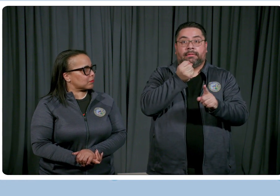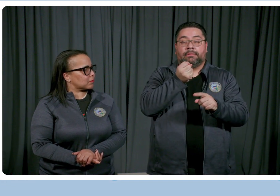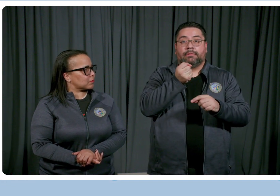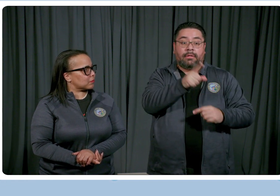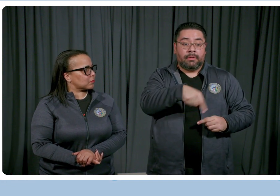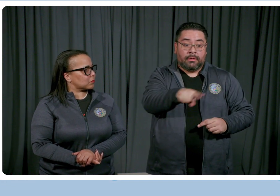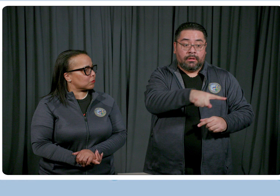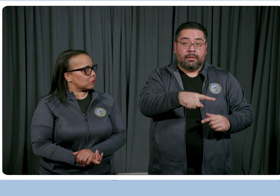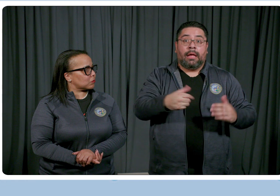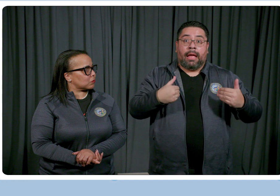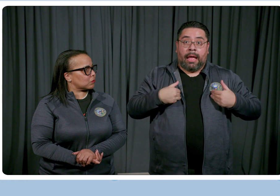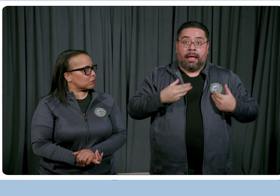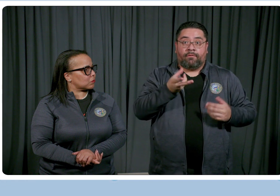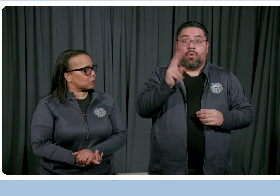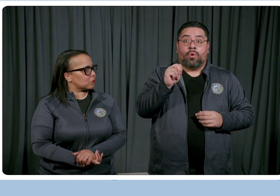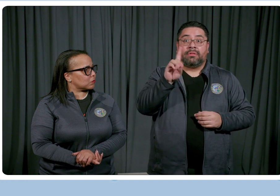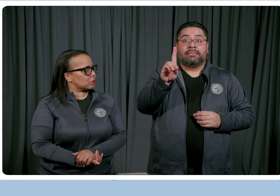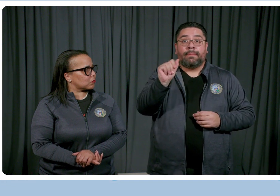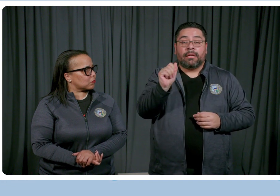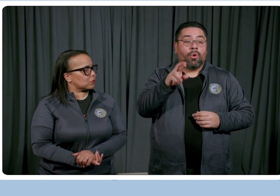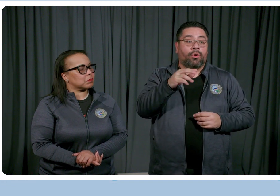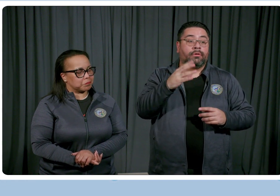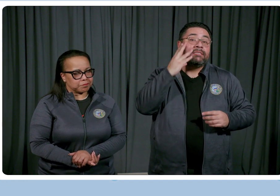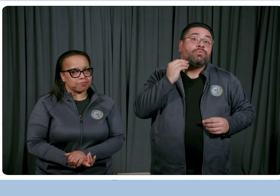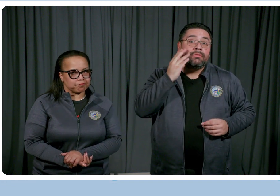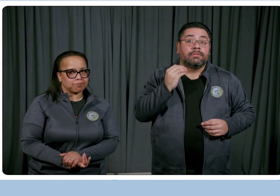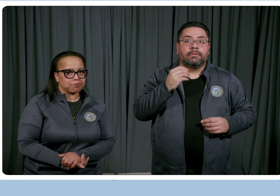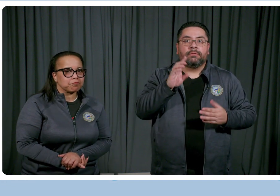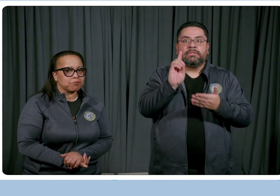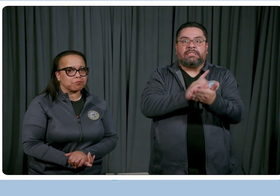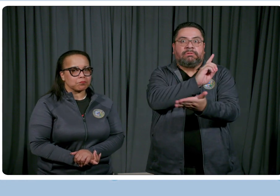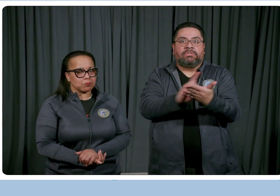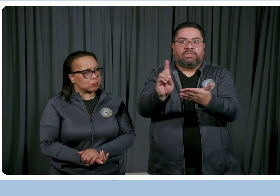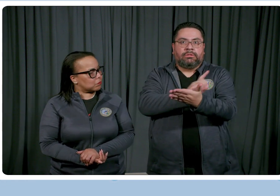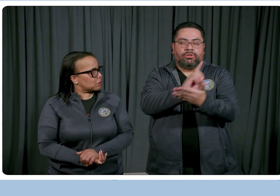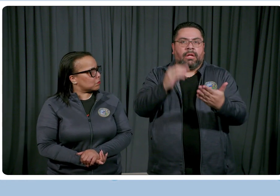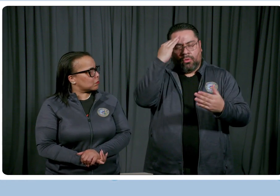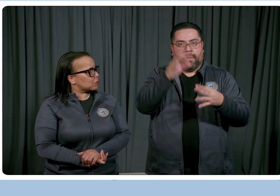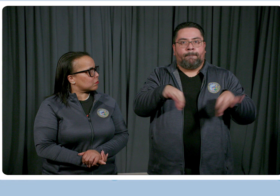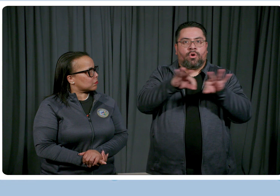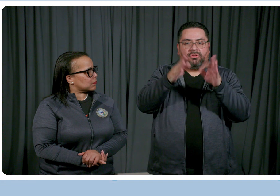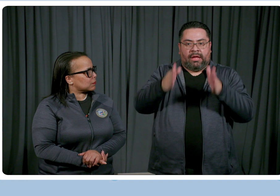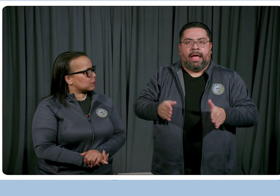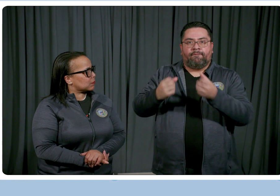of those that are living with their own disabilities or experiencing, discrimination, the importance of having people to